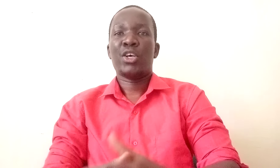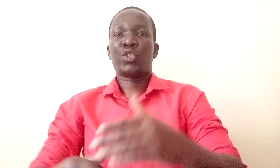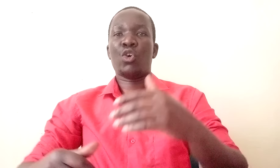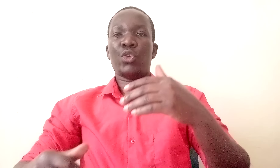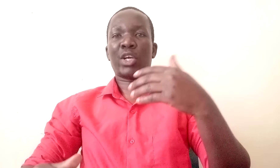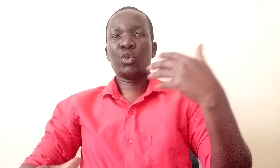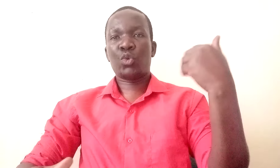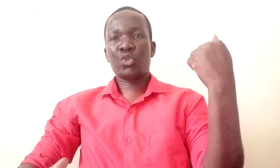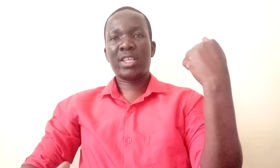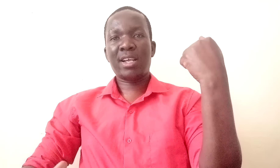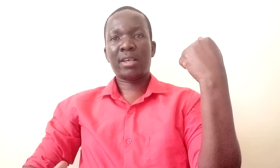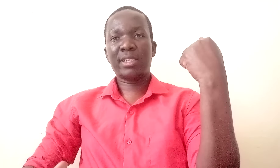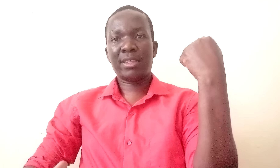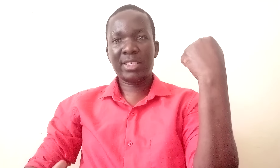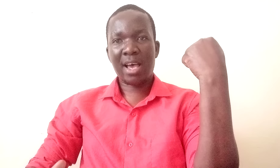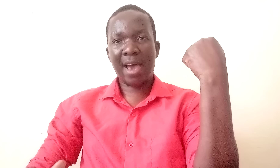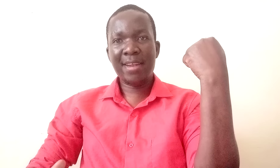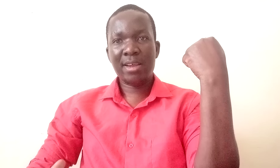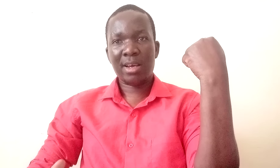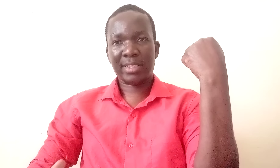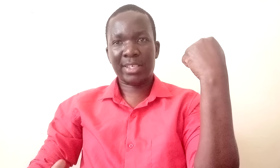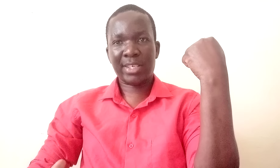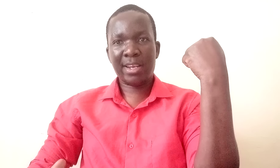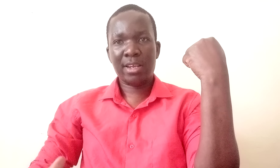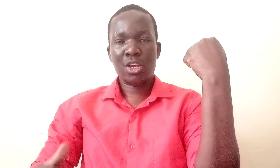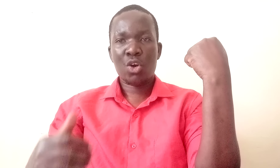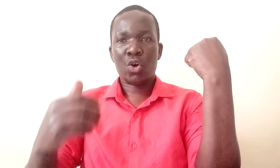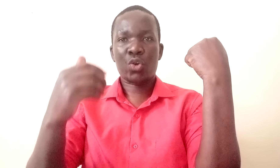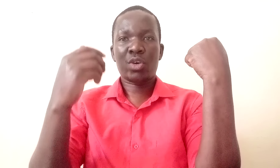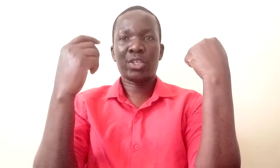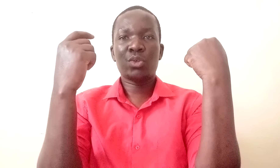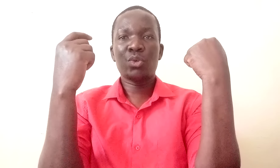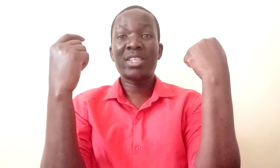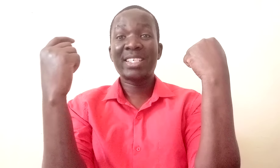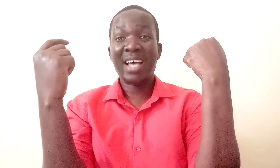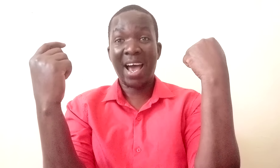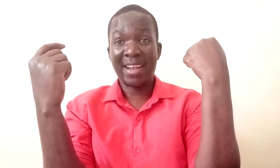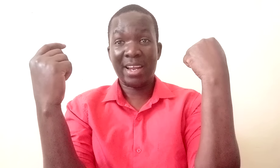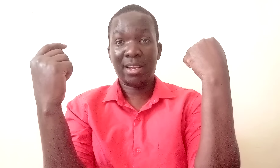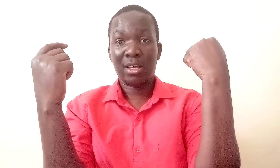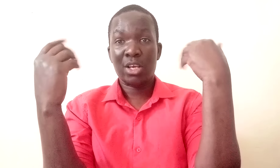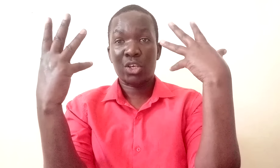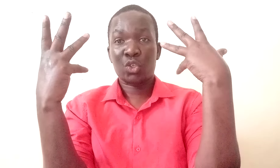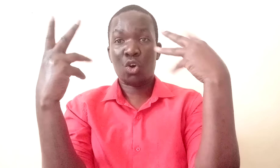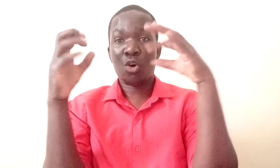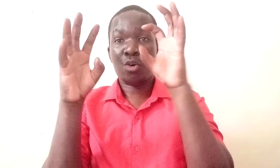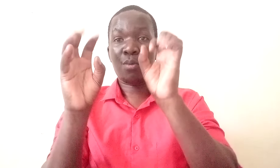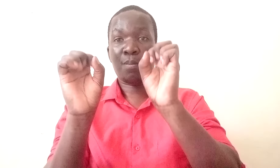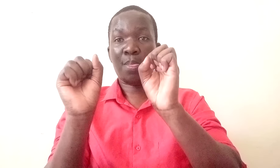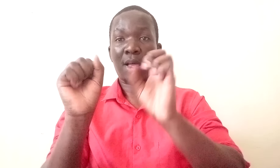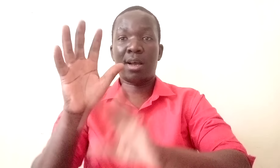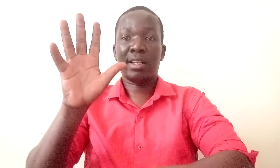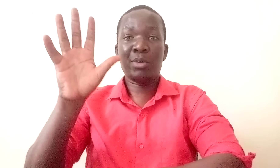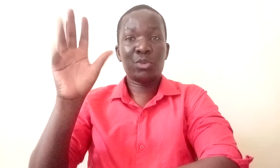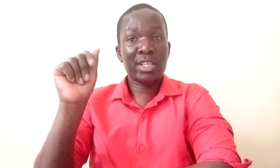So you can choose to use this hand, as I said, or you can use this hand. So let me use this